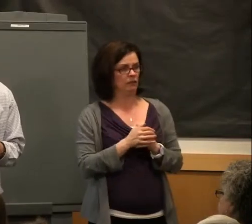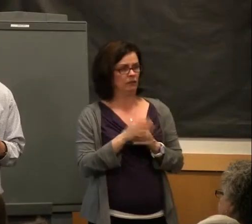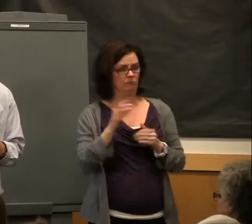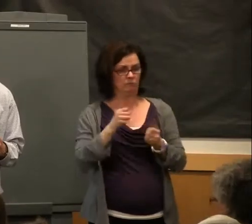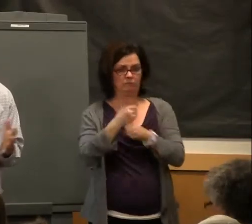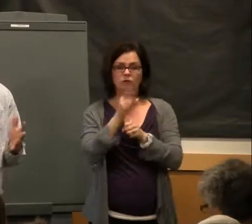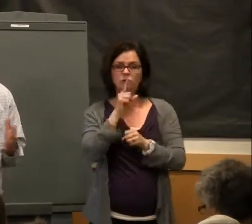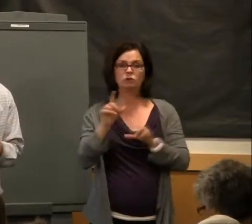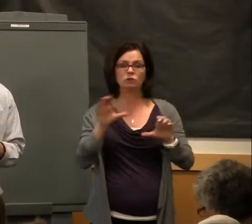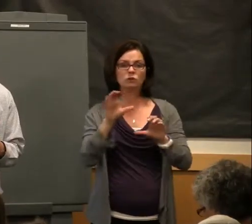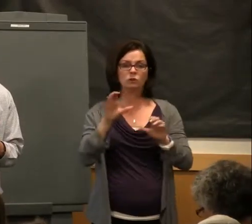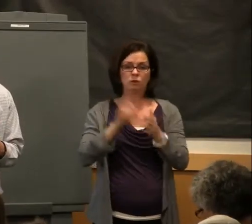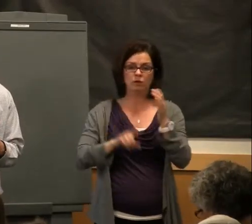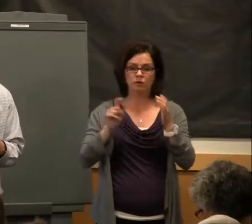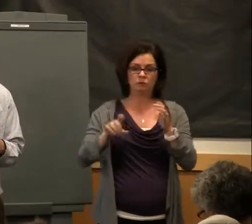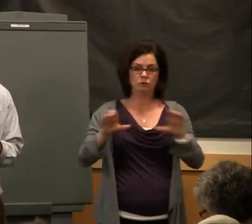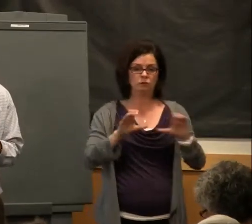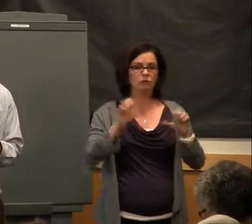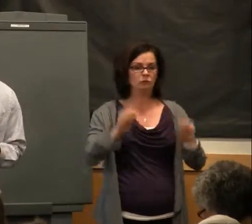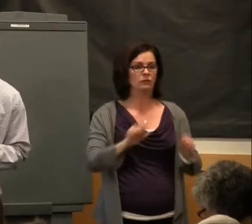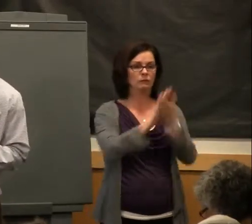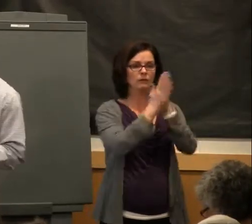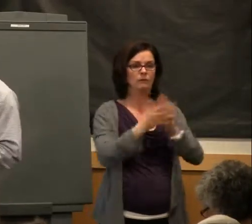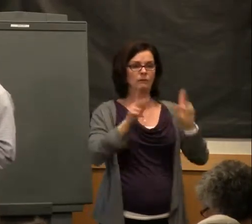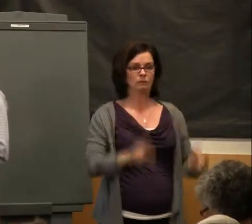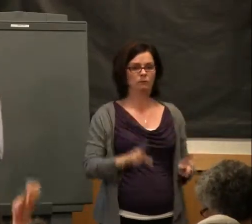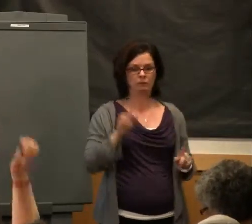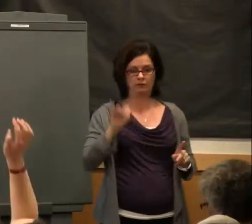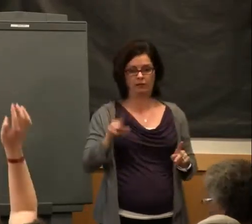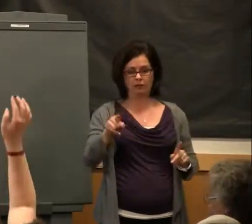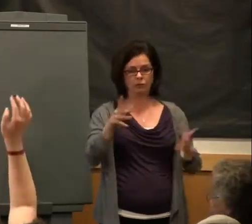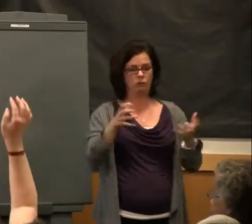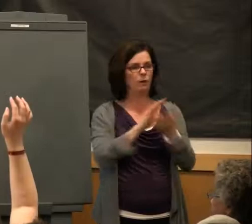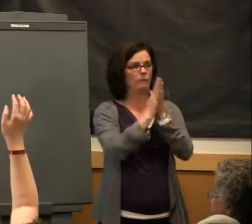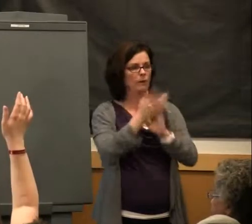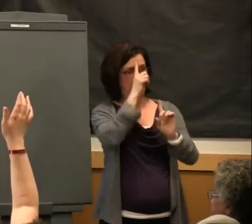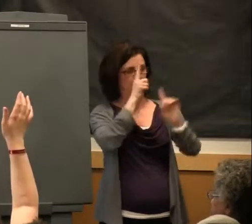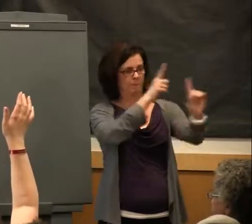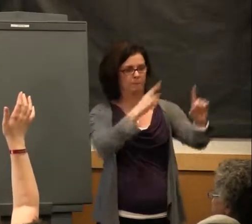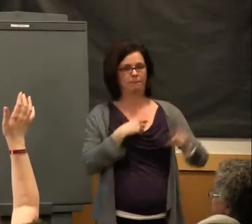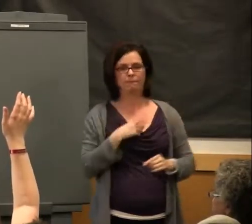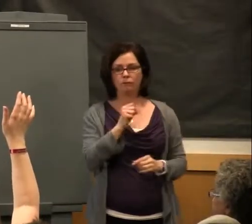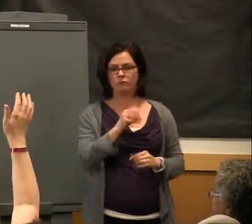to, you know, become the person that you want to become. So,